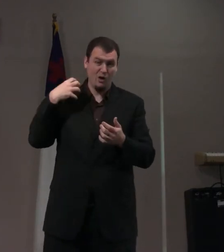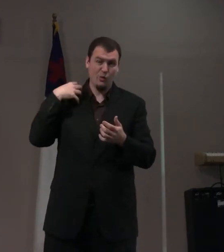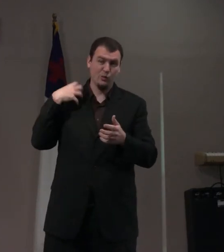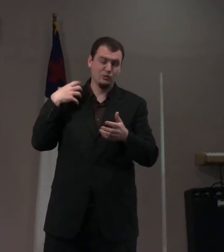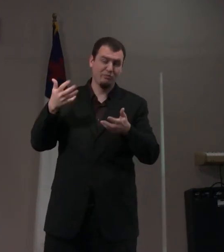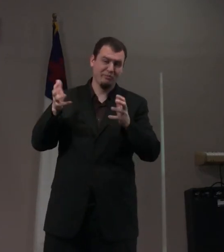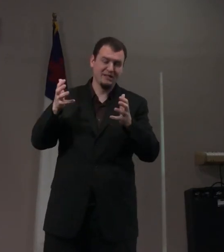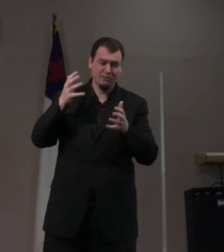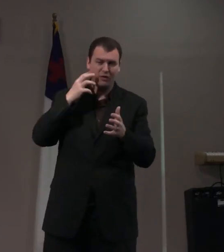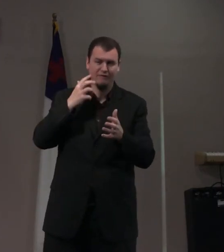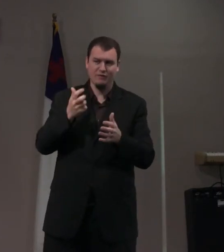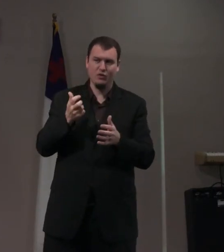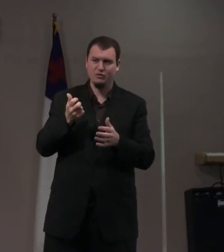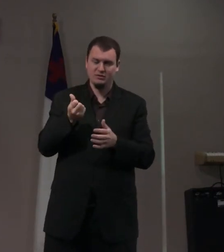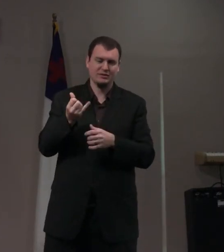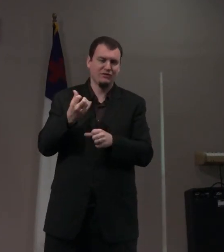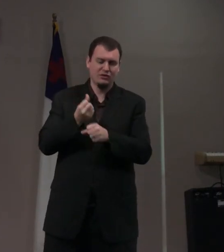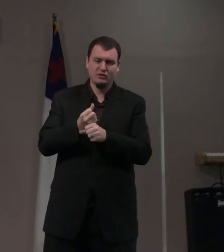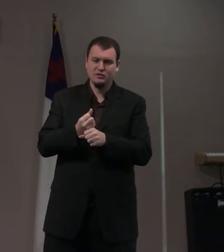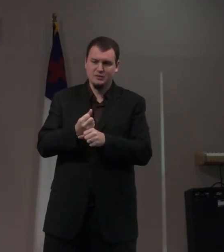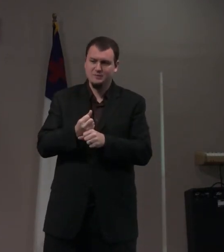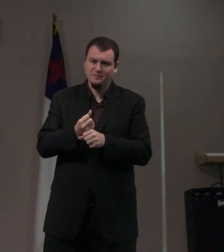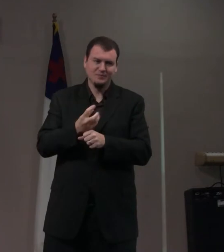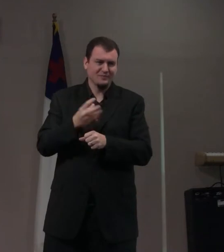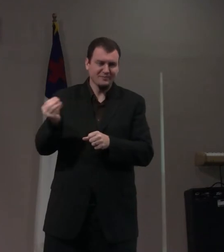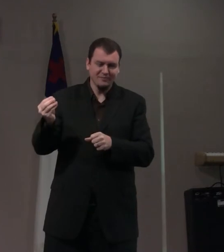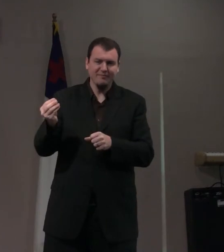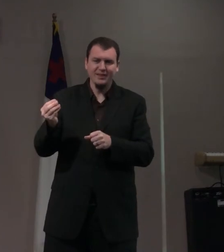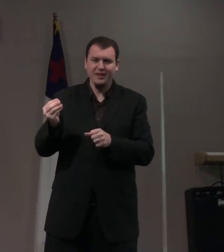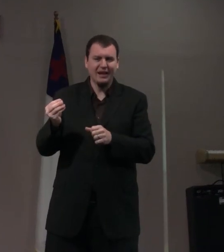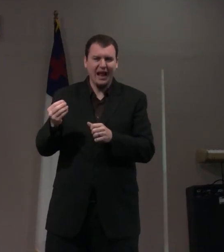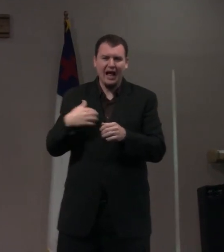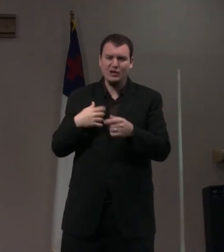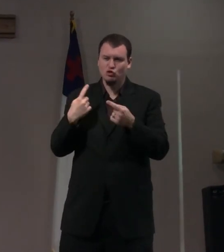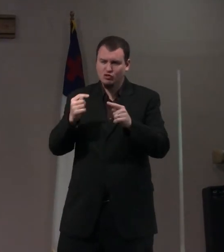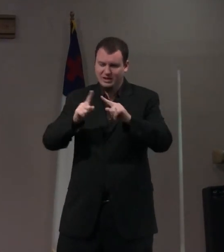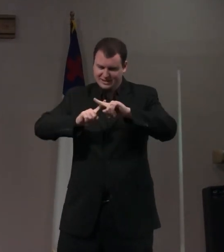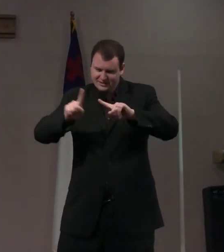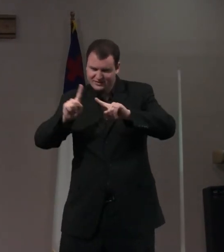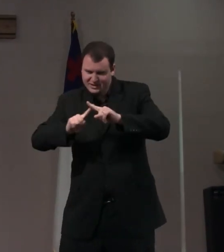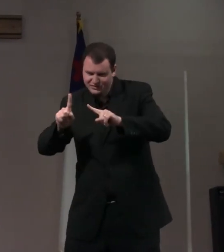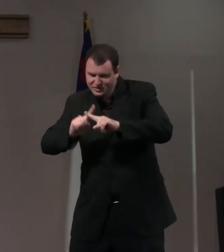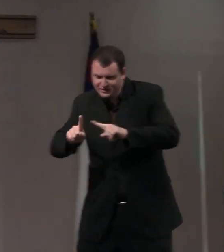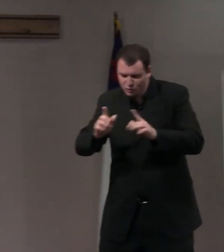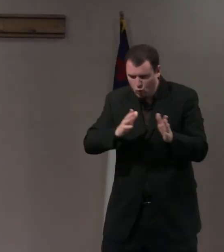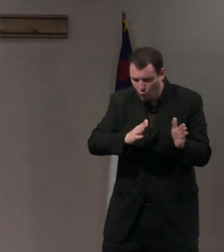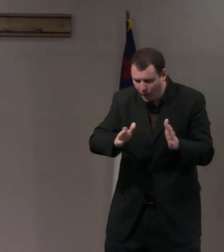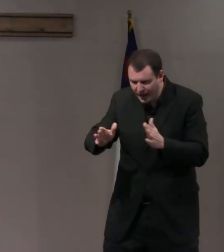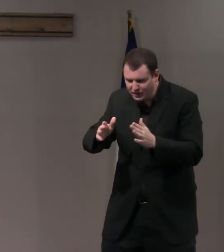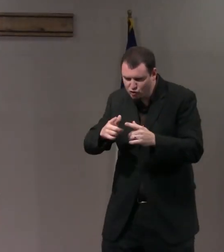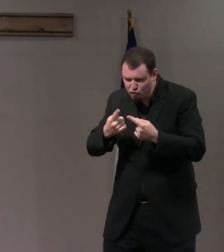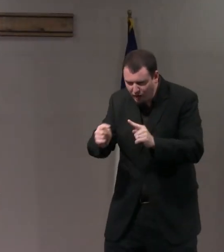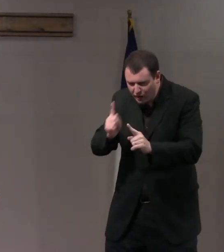And it's funny, I was a basketball coach for several years, and I tried different